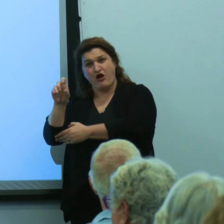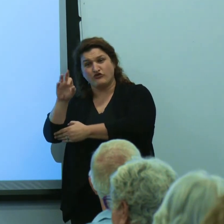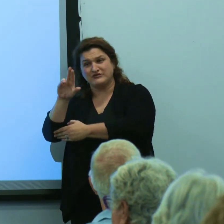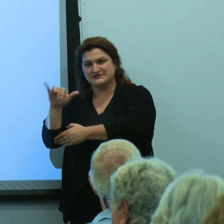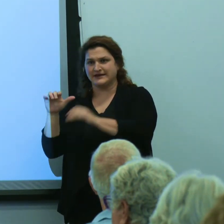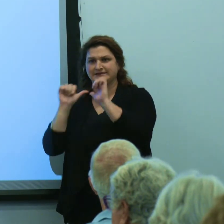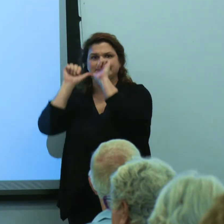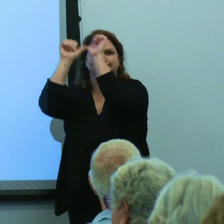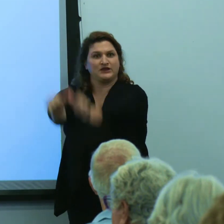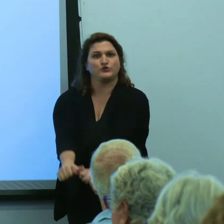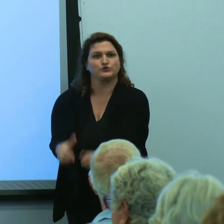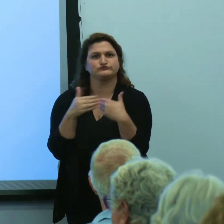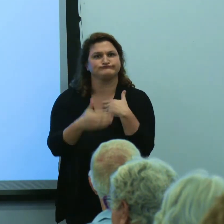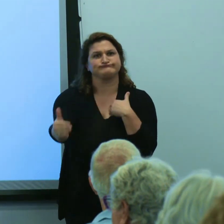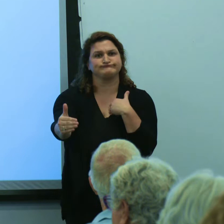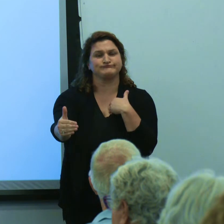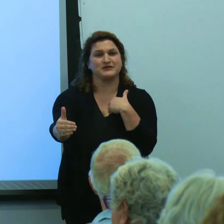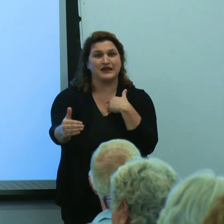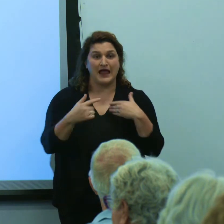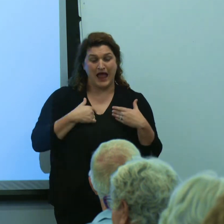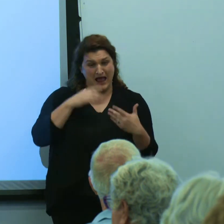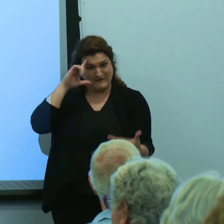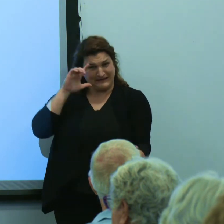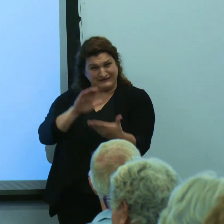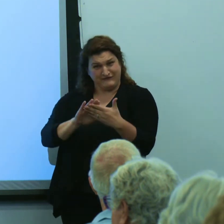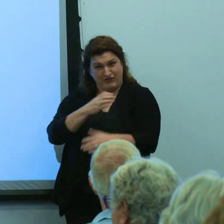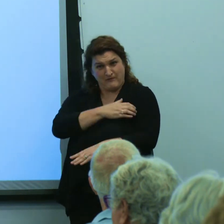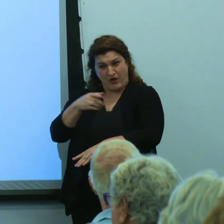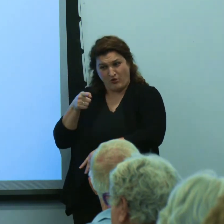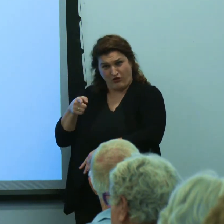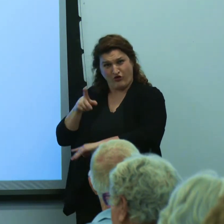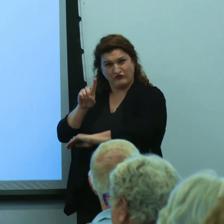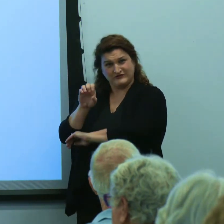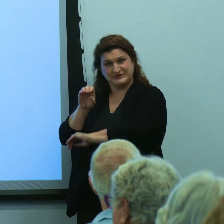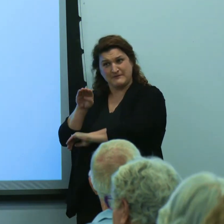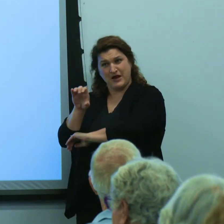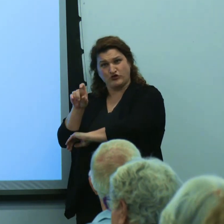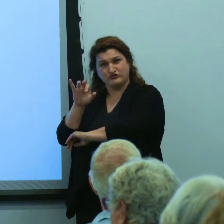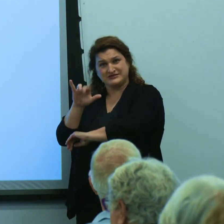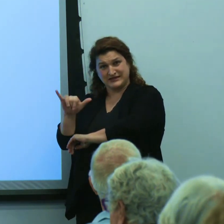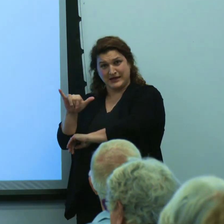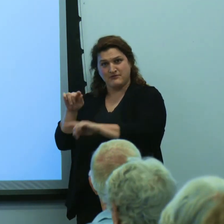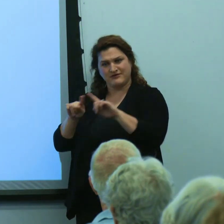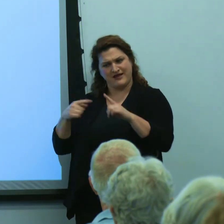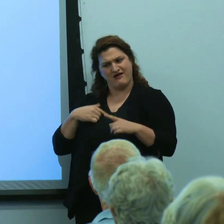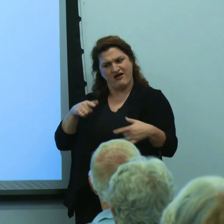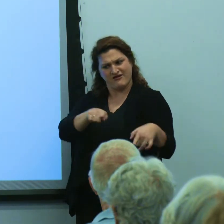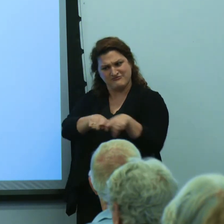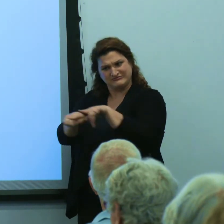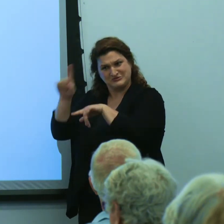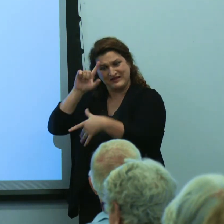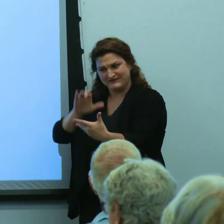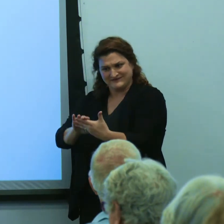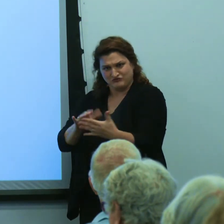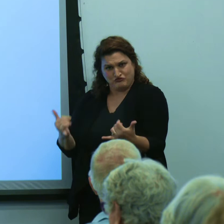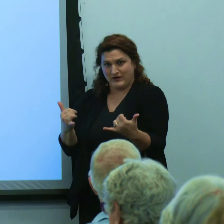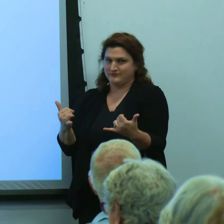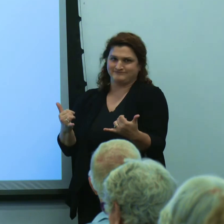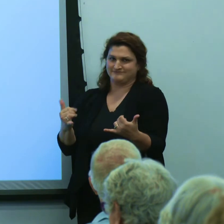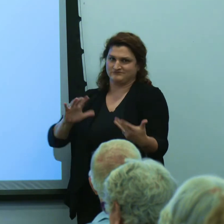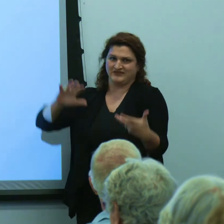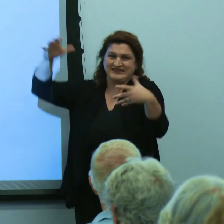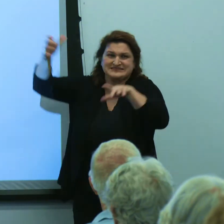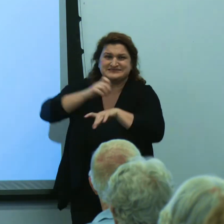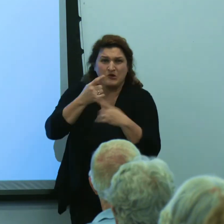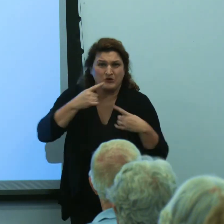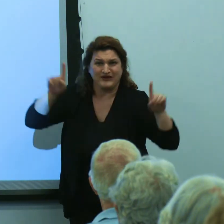of democracy. I also believe it's not working. And we all need to be here